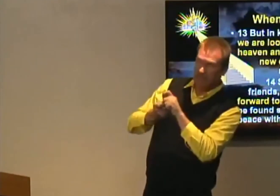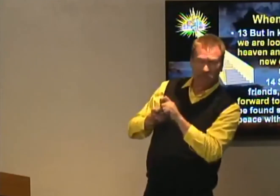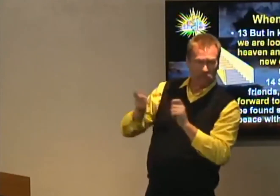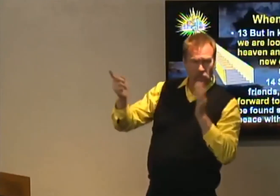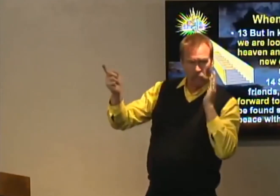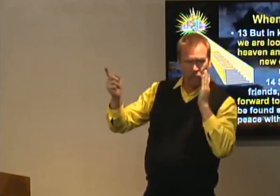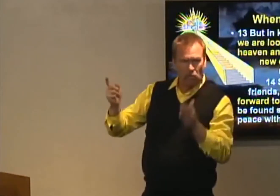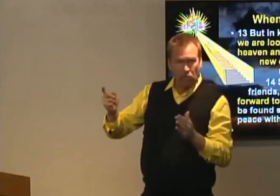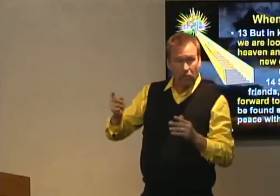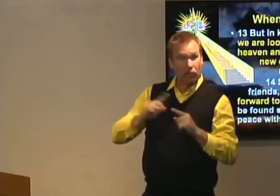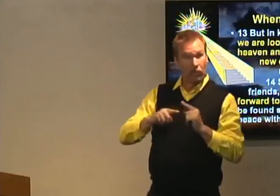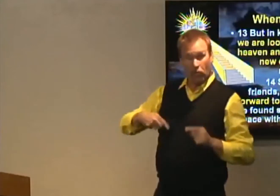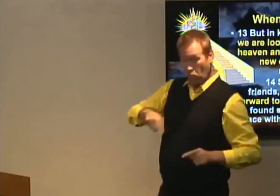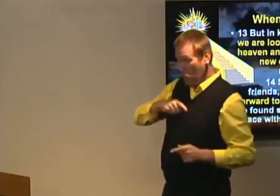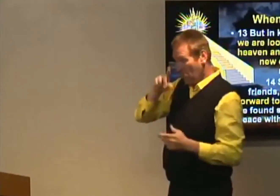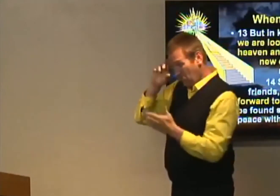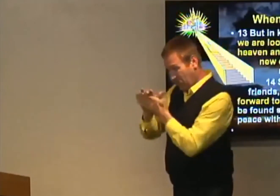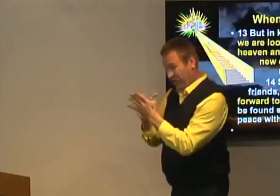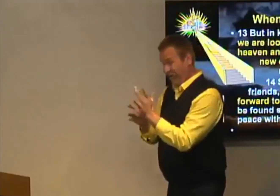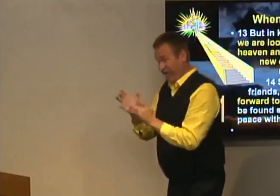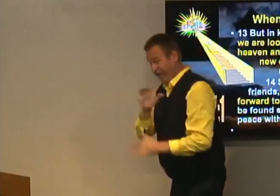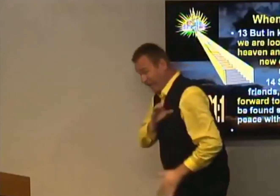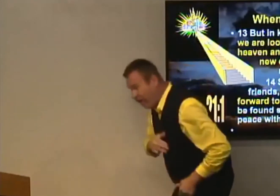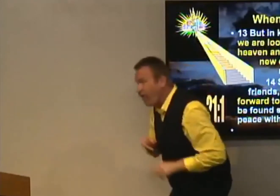this fiery judgment, this revenge that will come against them.